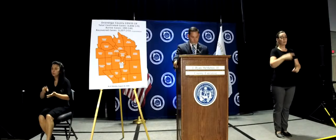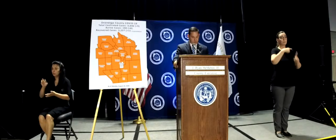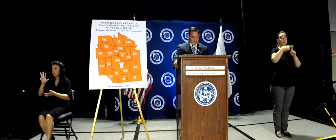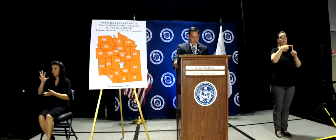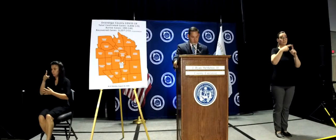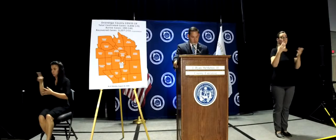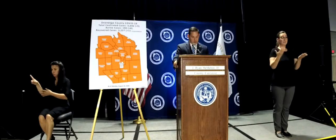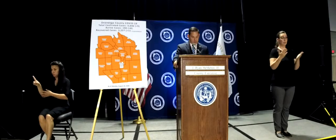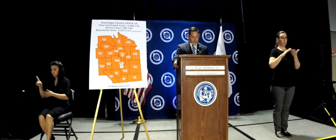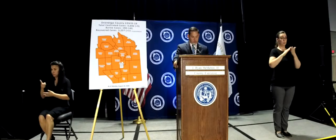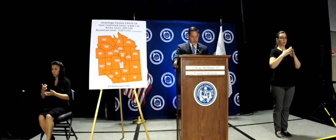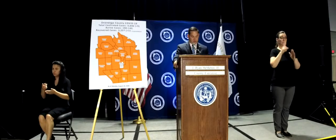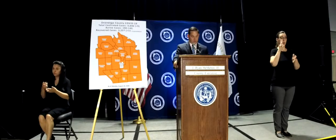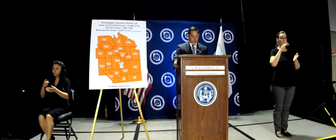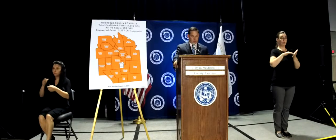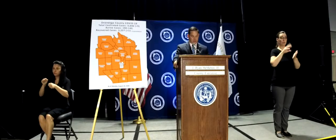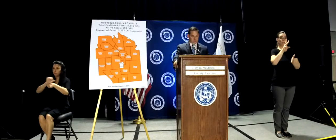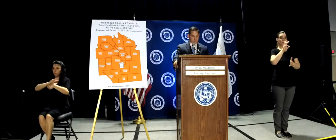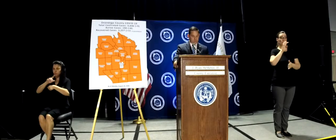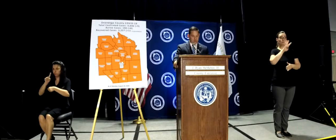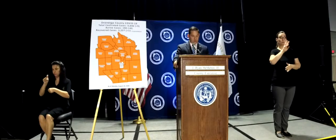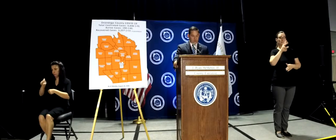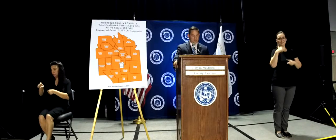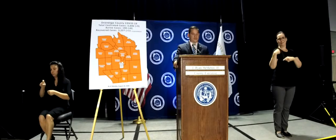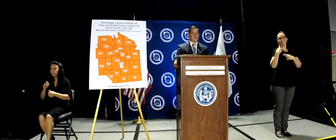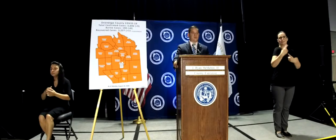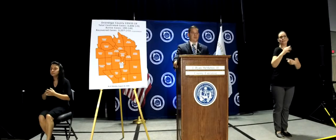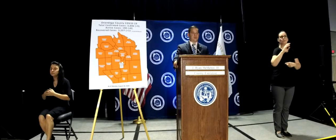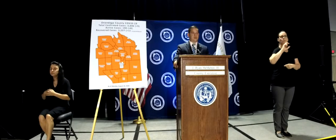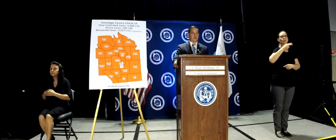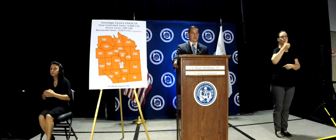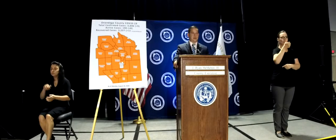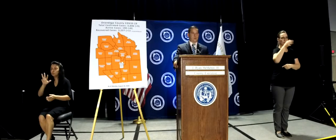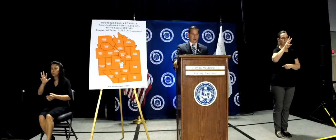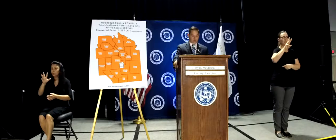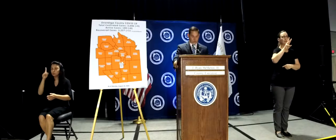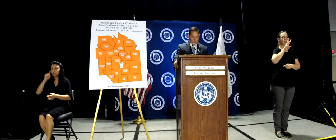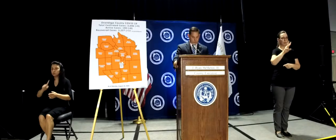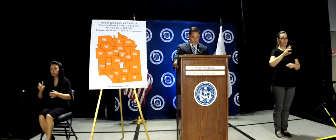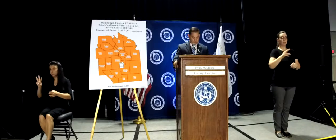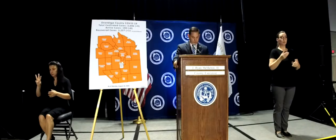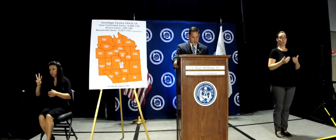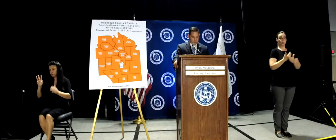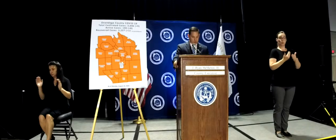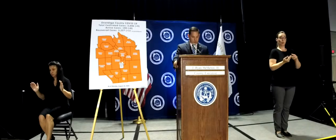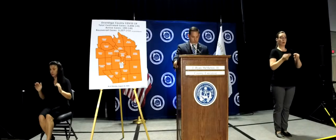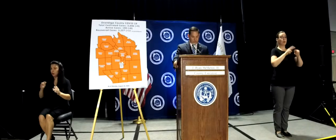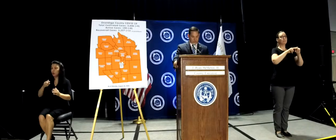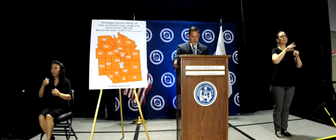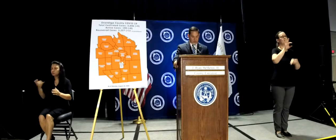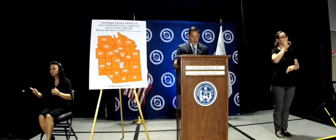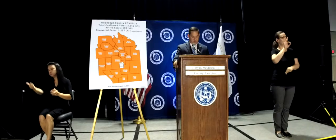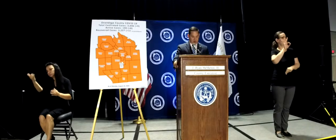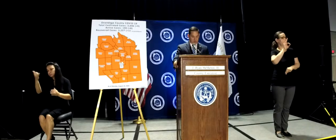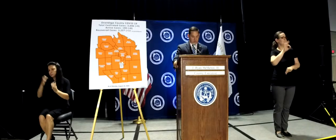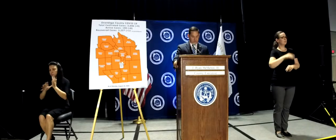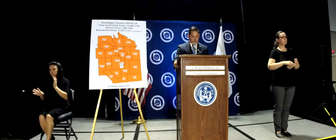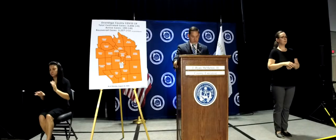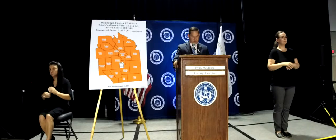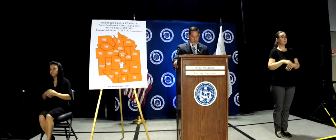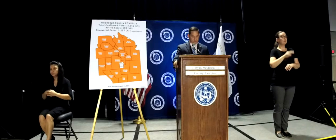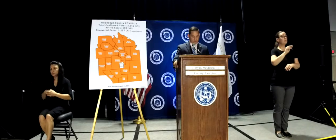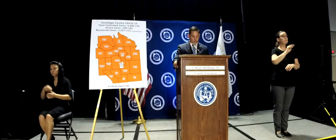well. 3 travel-related, Maryland, Pennsylvania, and Colorado. 2 from a